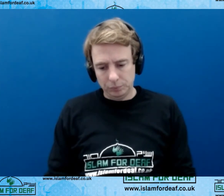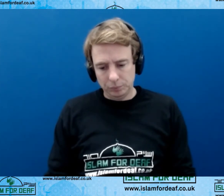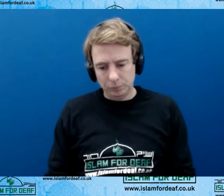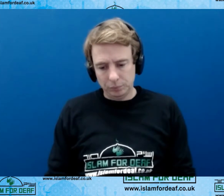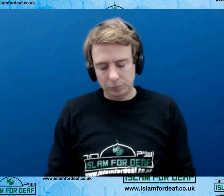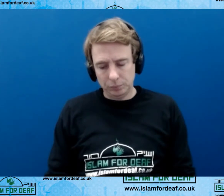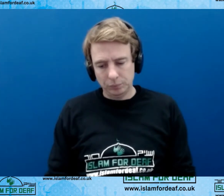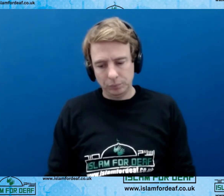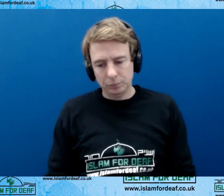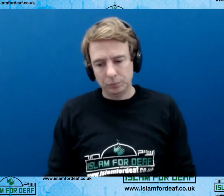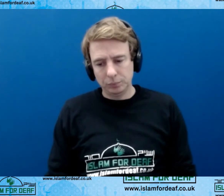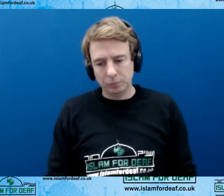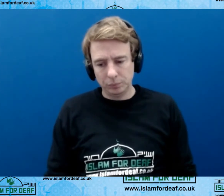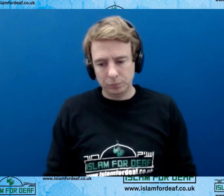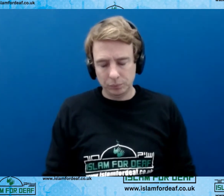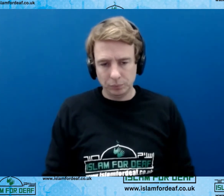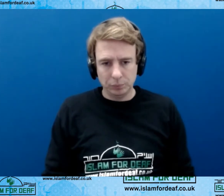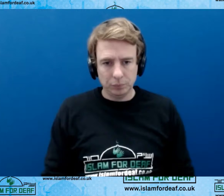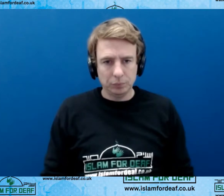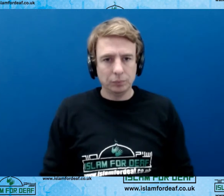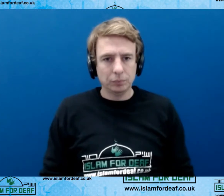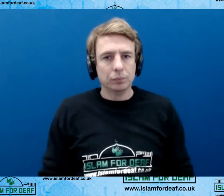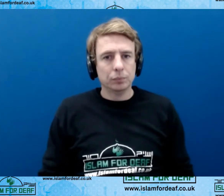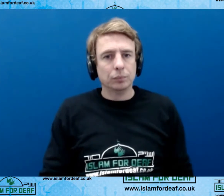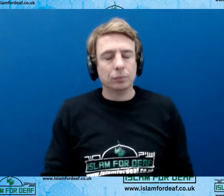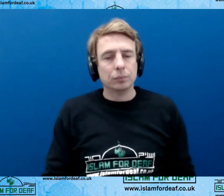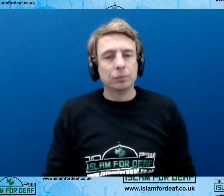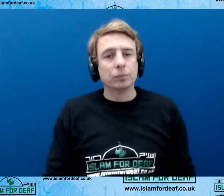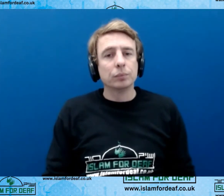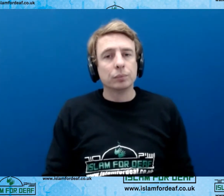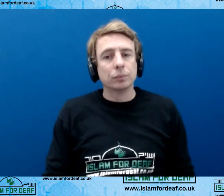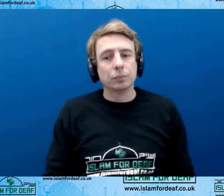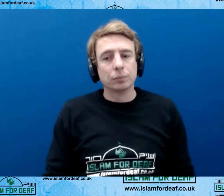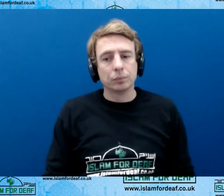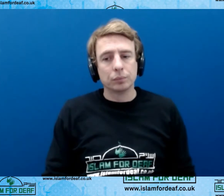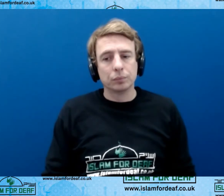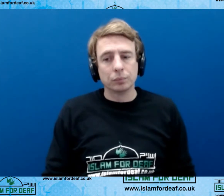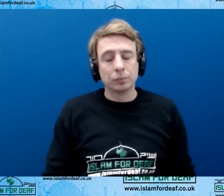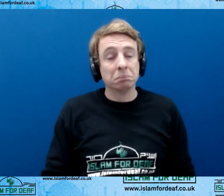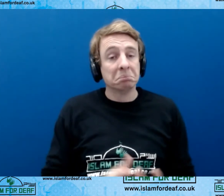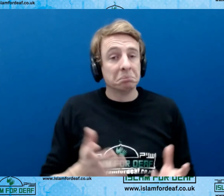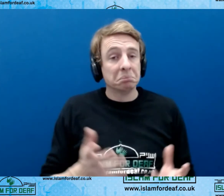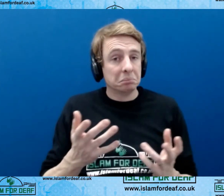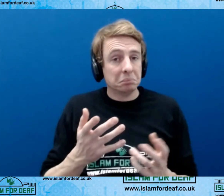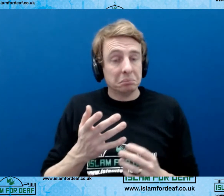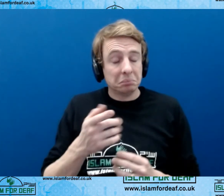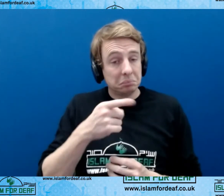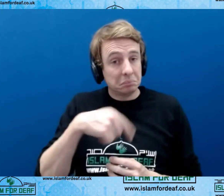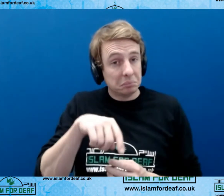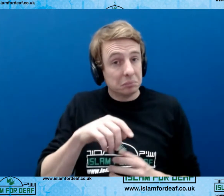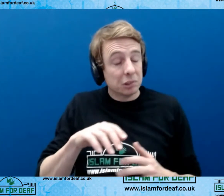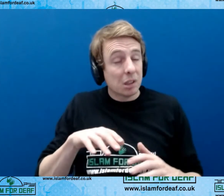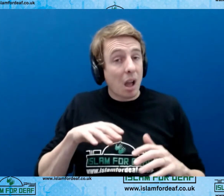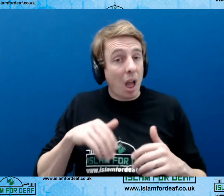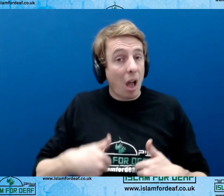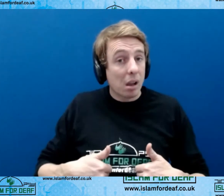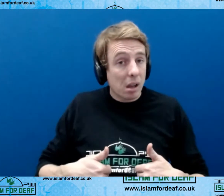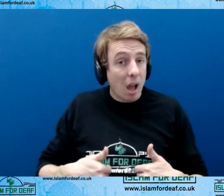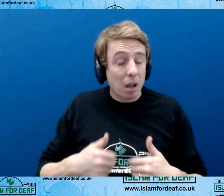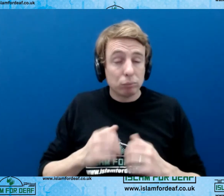And then he mentioned he, meaning Allah, who has fed them against hunger and he has made them safe from